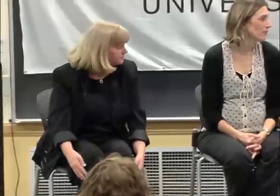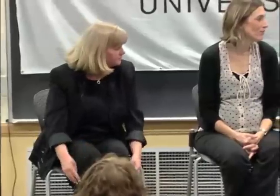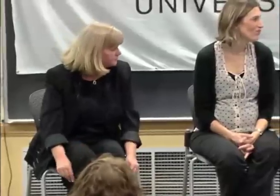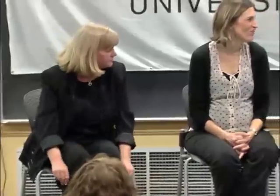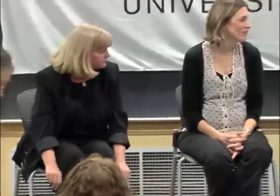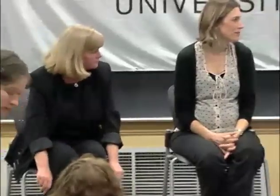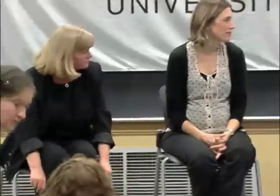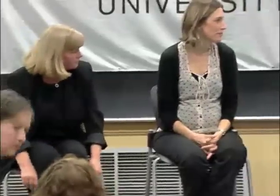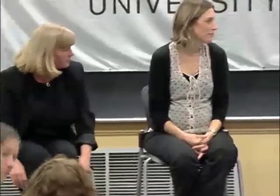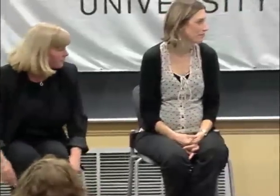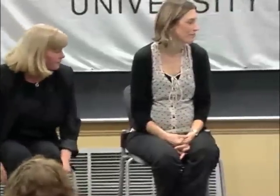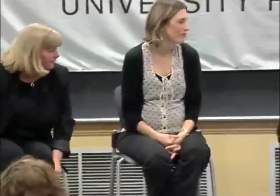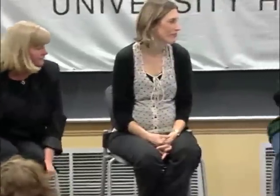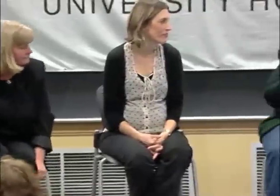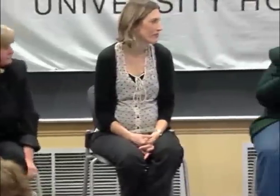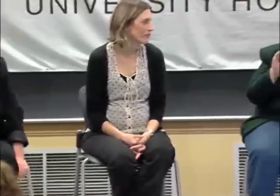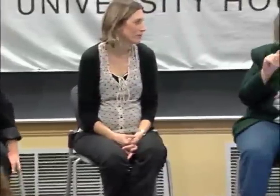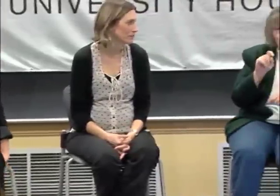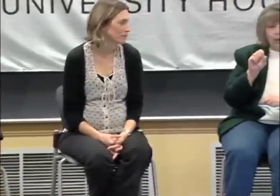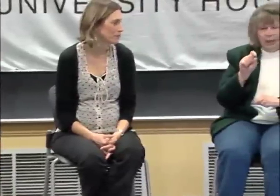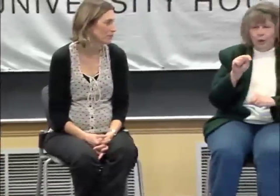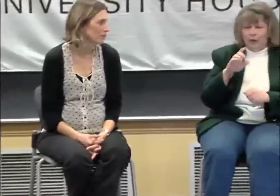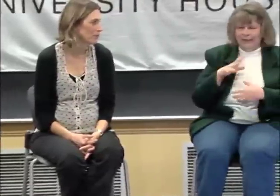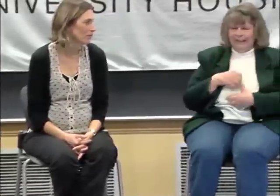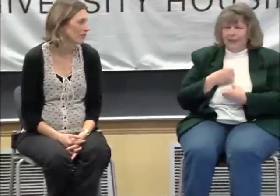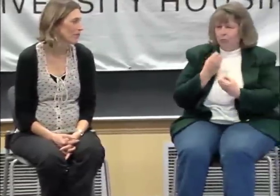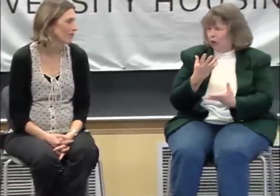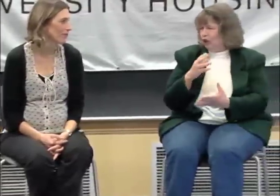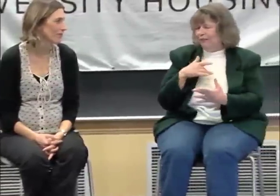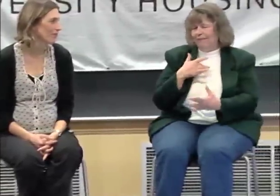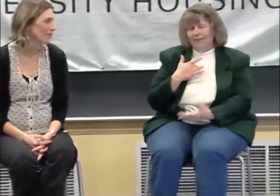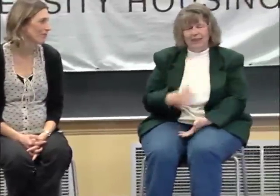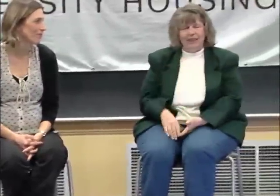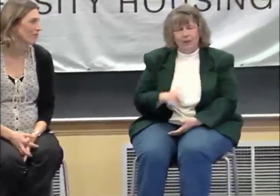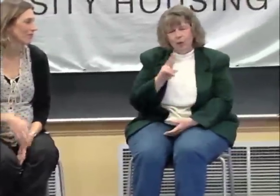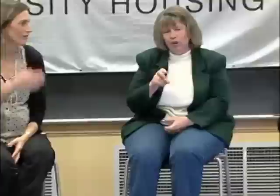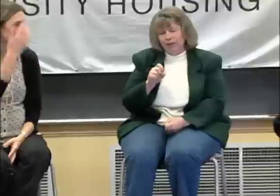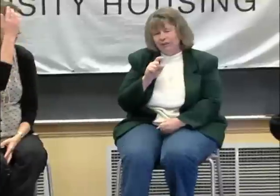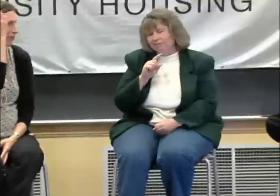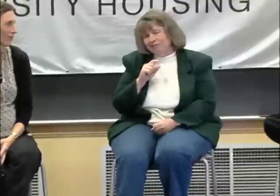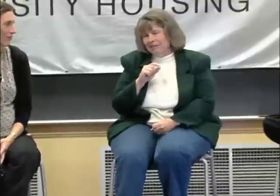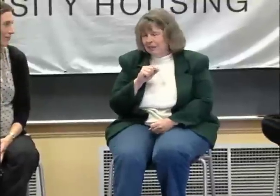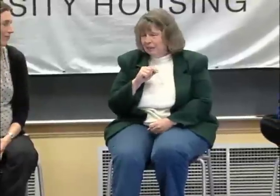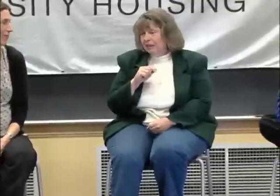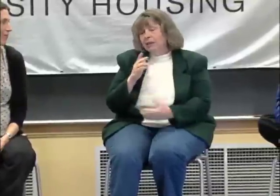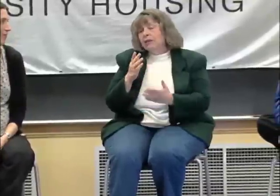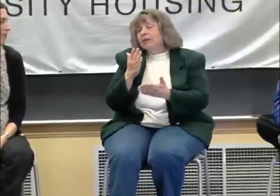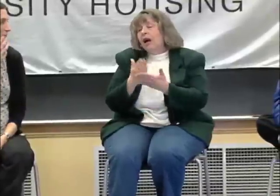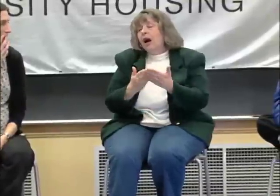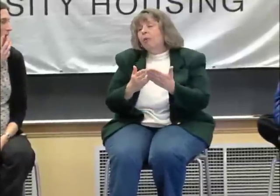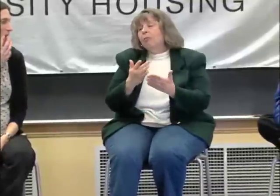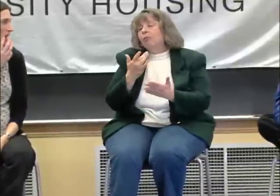I agree with you, really. You have to be involved. You have to be able to use expression